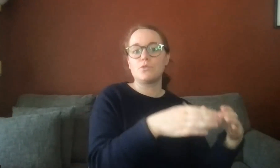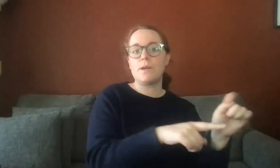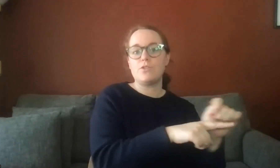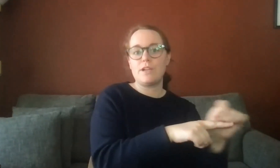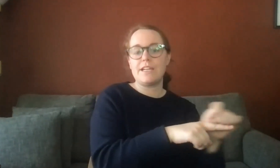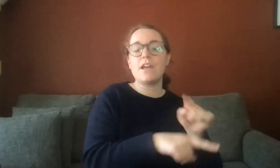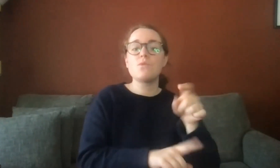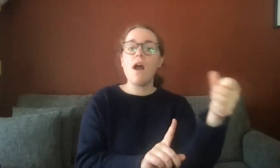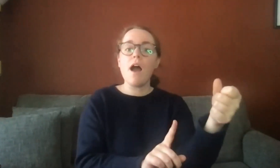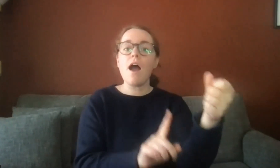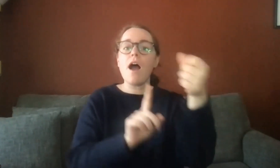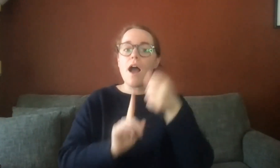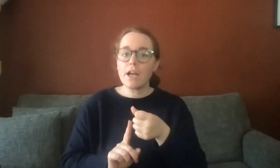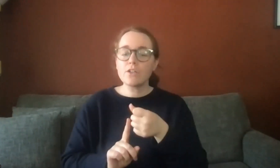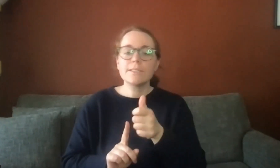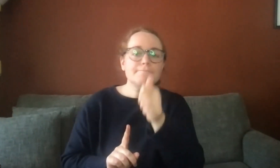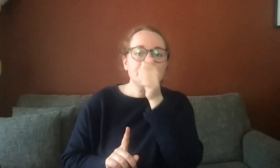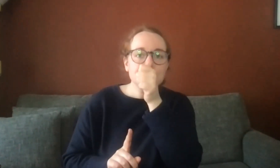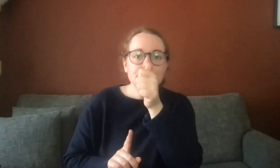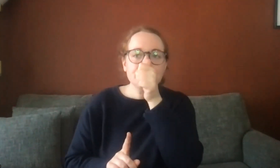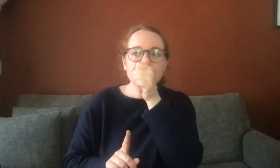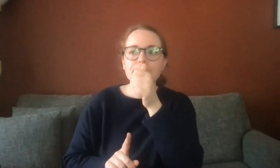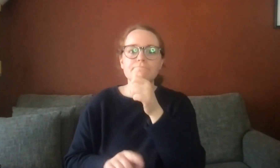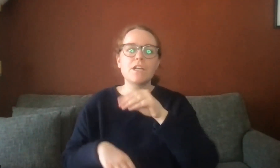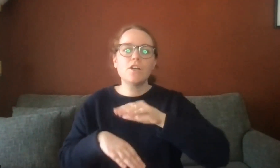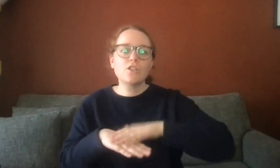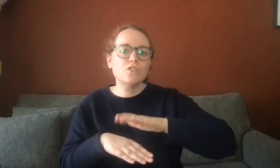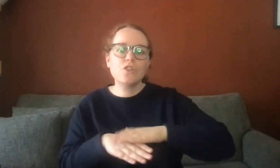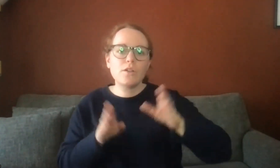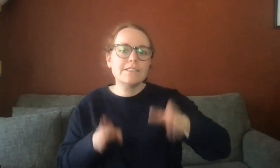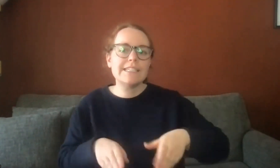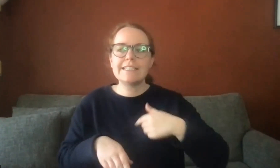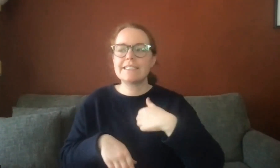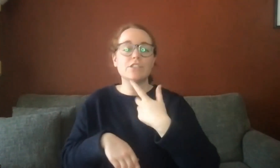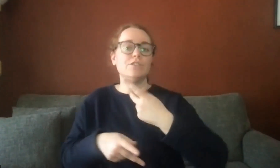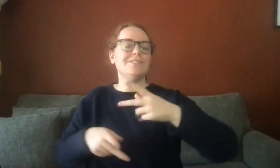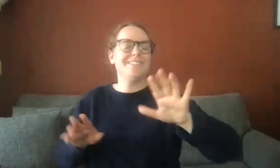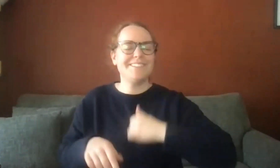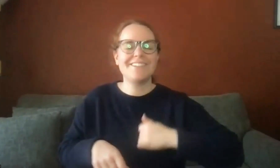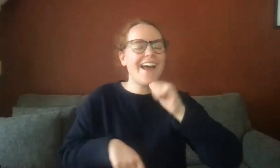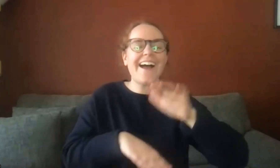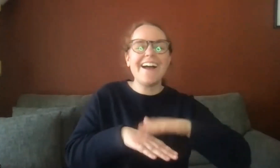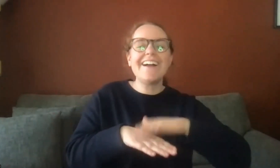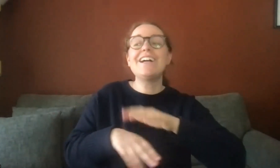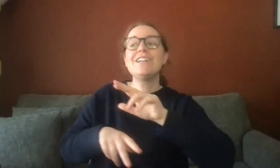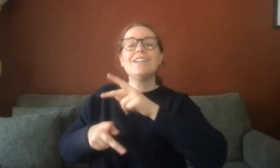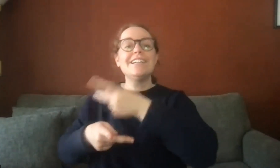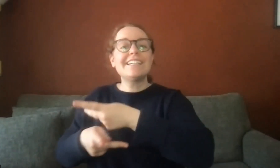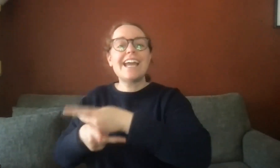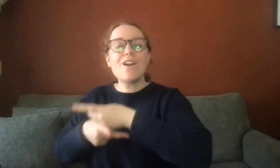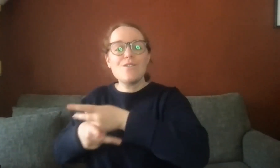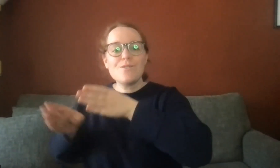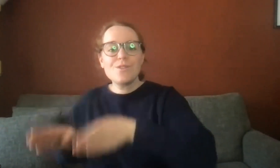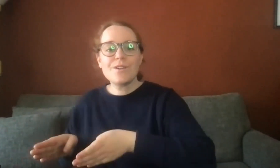hire a private, consultant, care provider. It also could be for if you